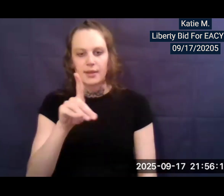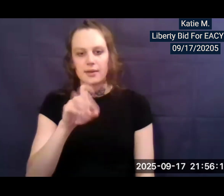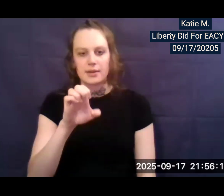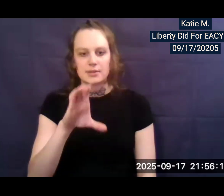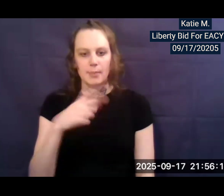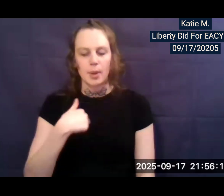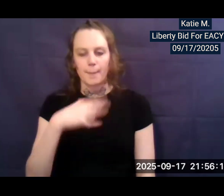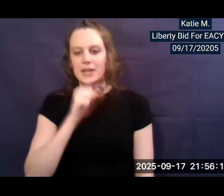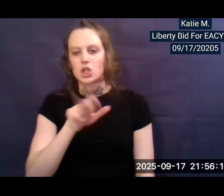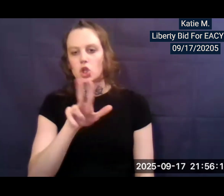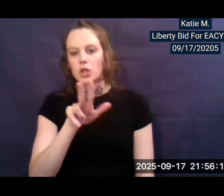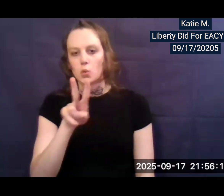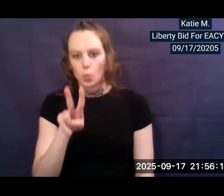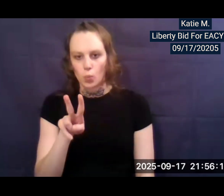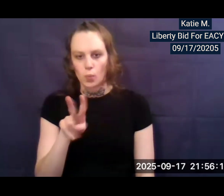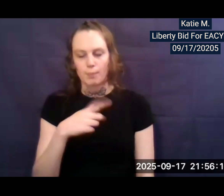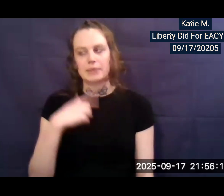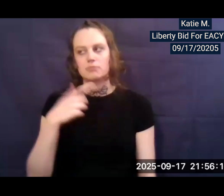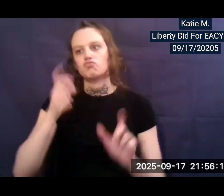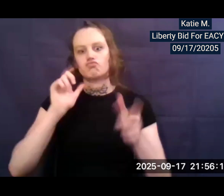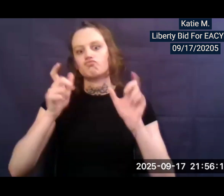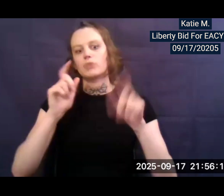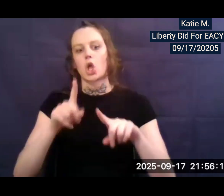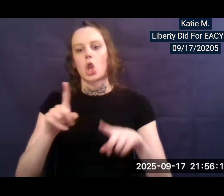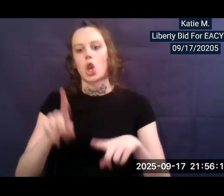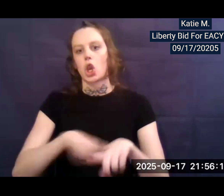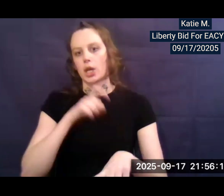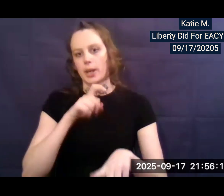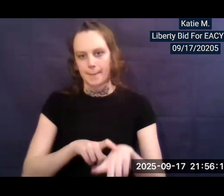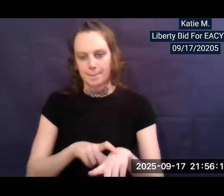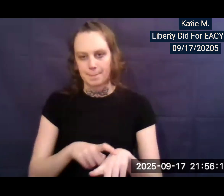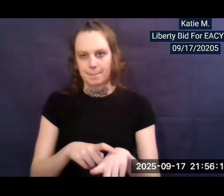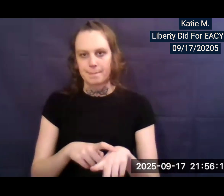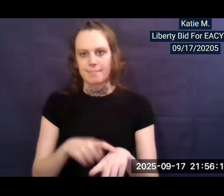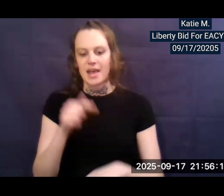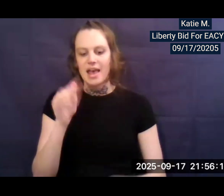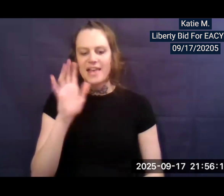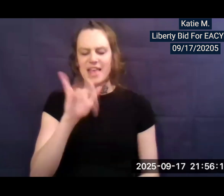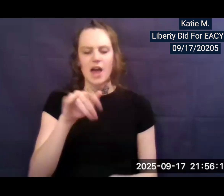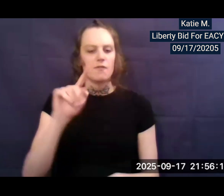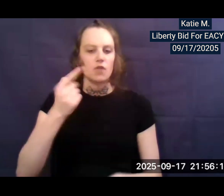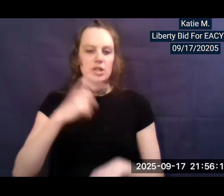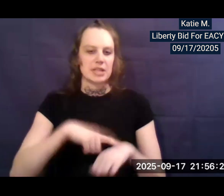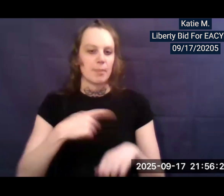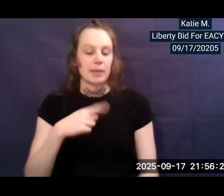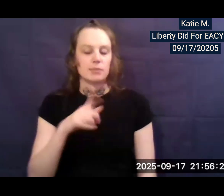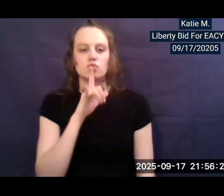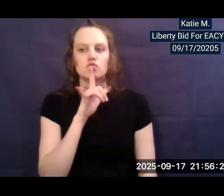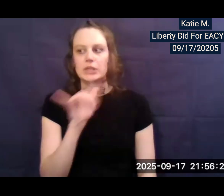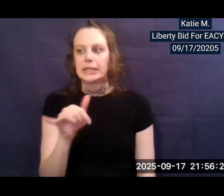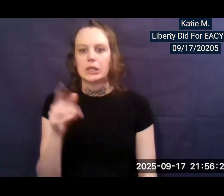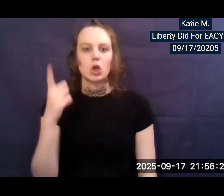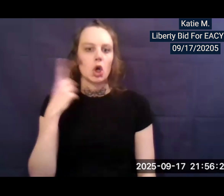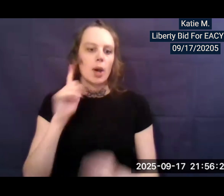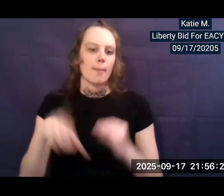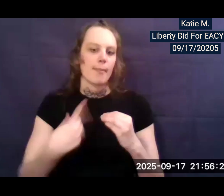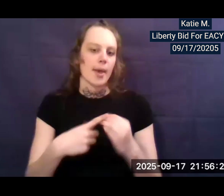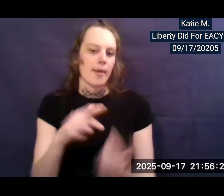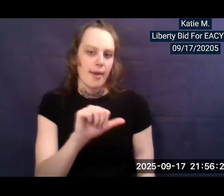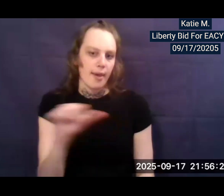been drinking a while, and like this is the first time I've really heard of AA. And and I thought I had a very specific